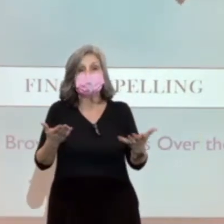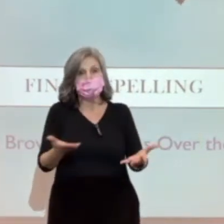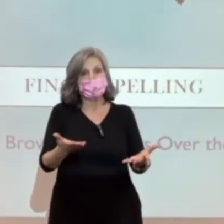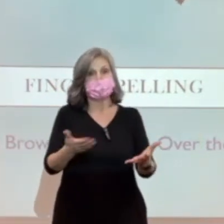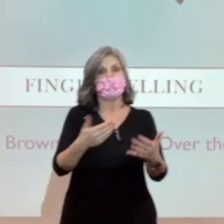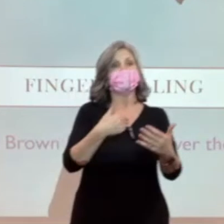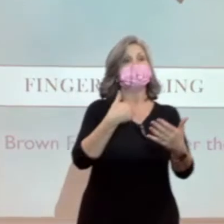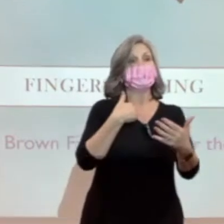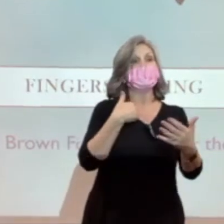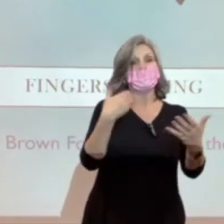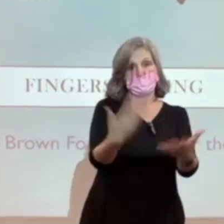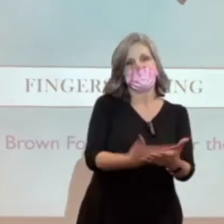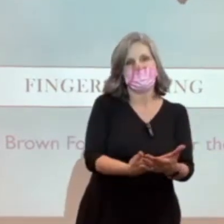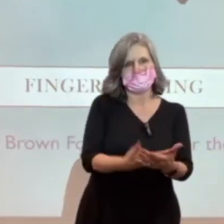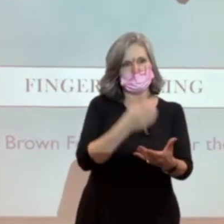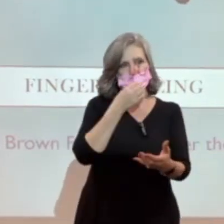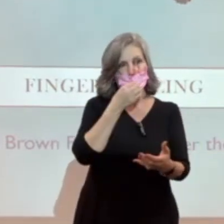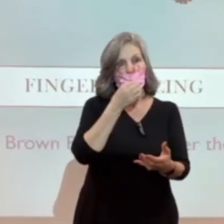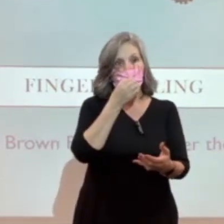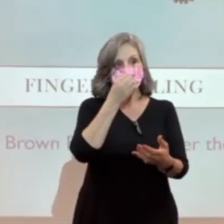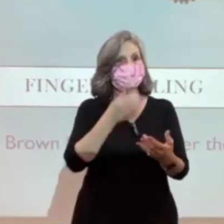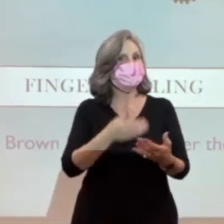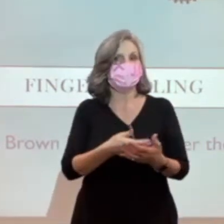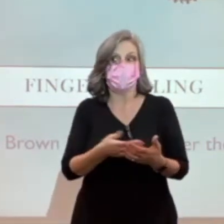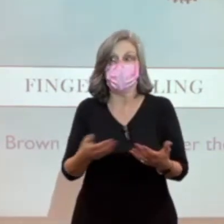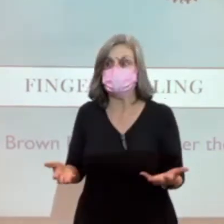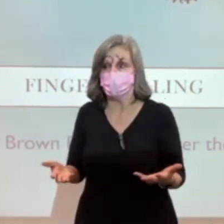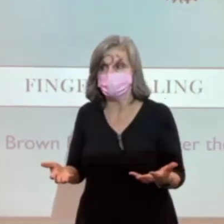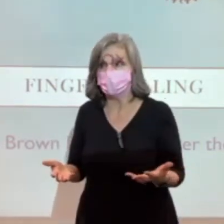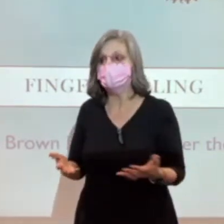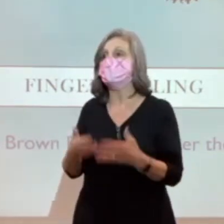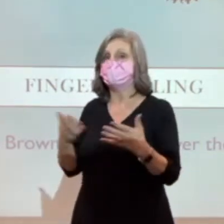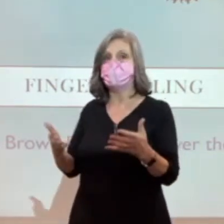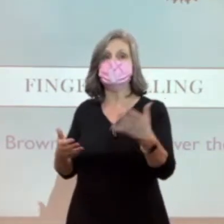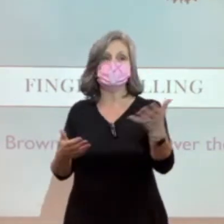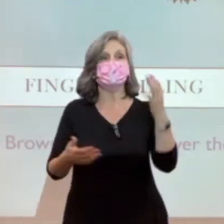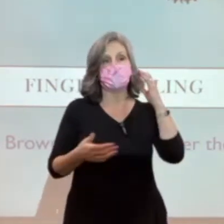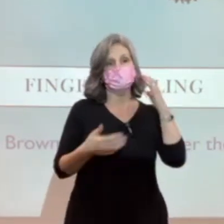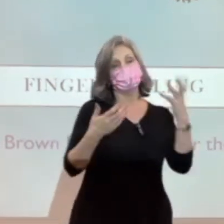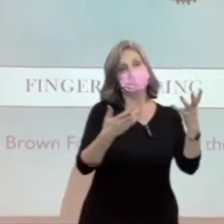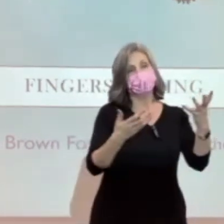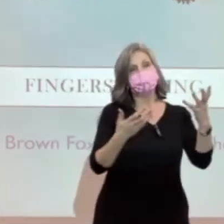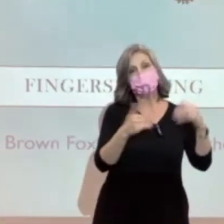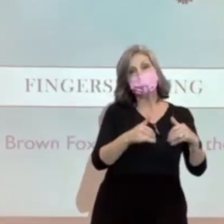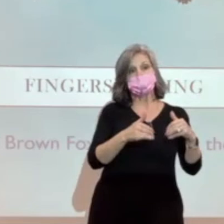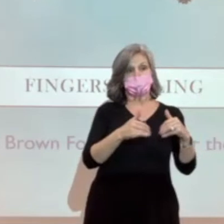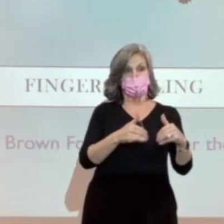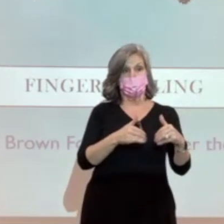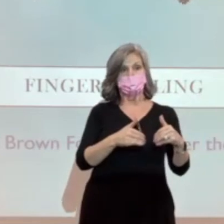help me so I can be a better colleague to you. That we could say to anybody, right? But of course, if someone has a language change,